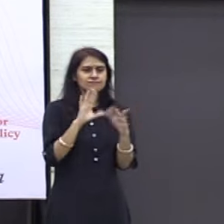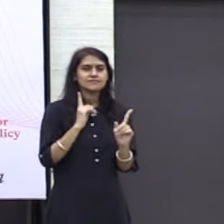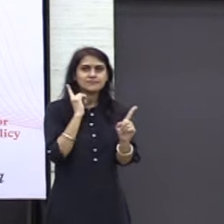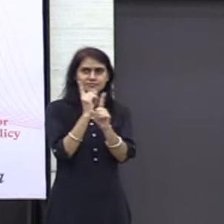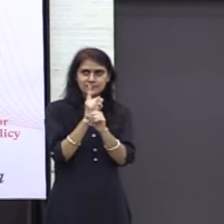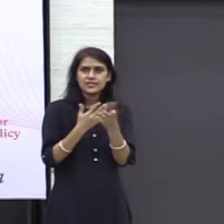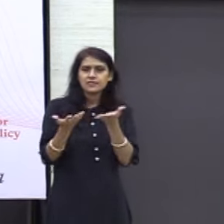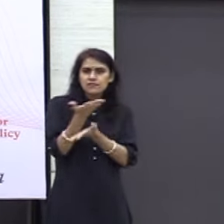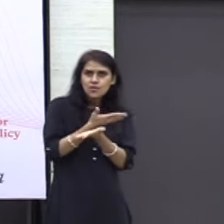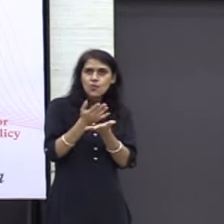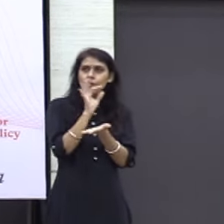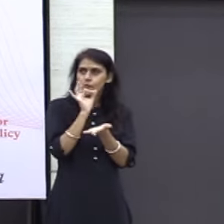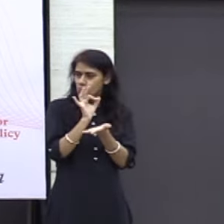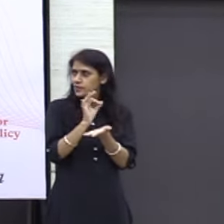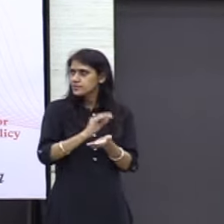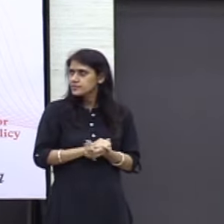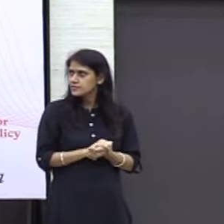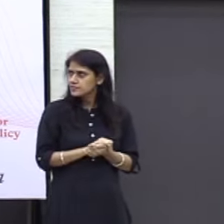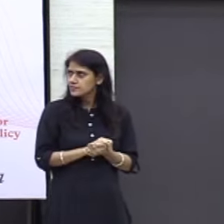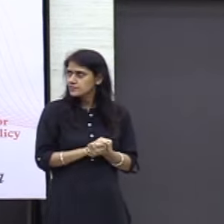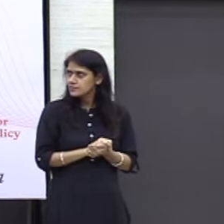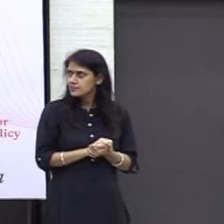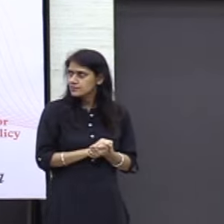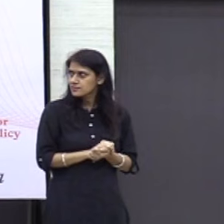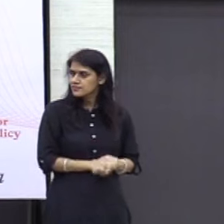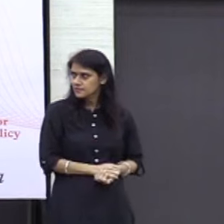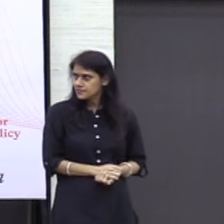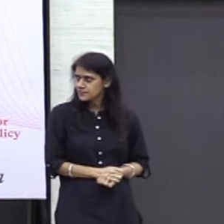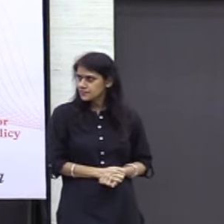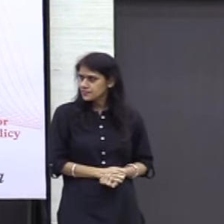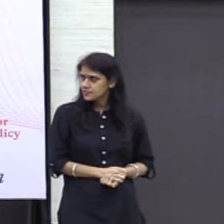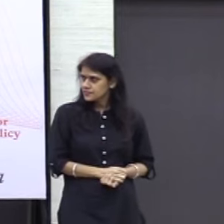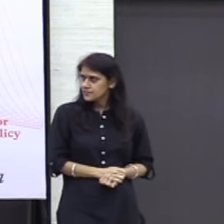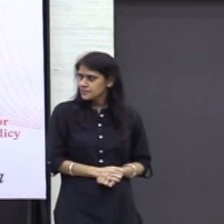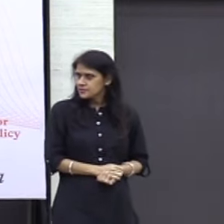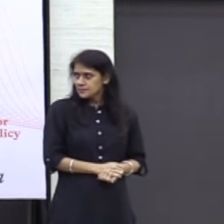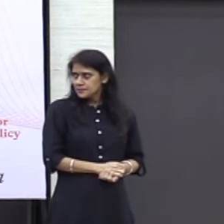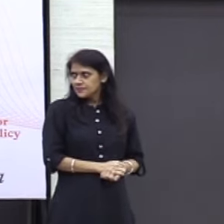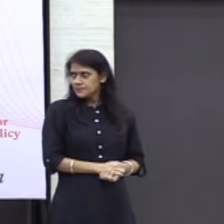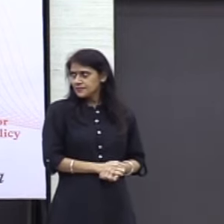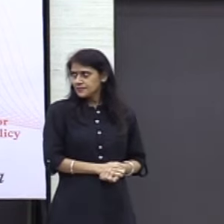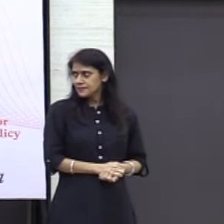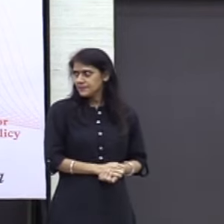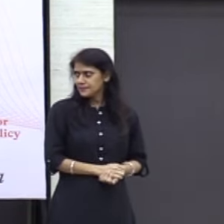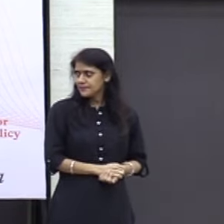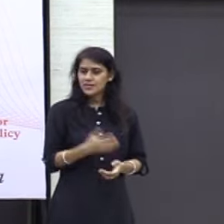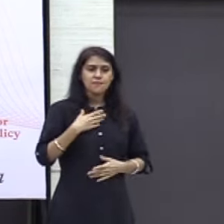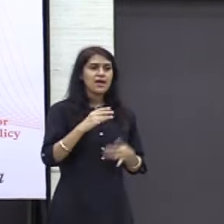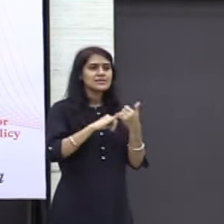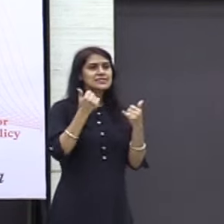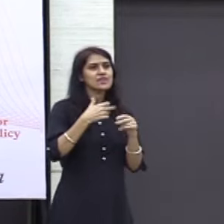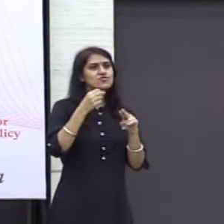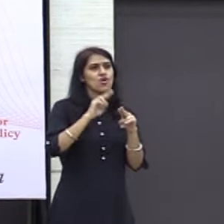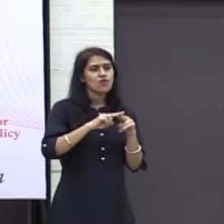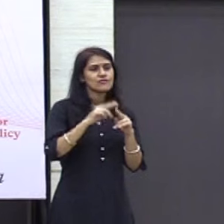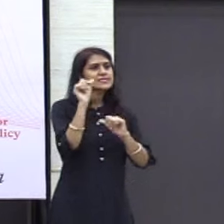Something probably you haven't heard. So I told my secretaries of science